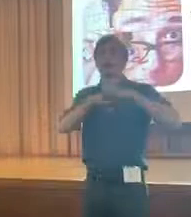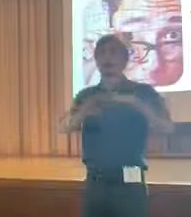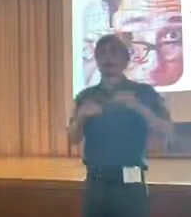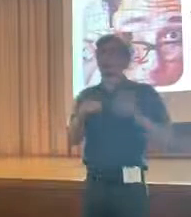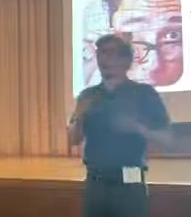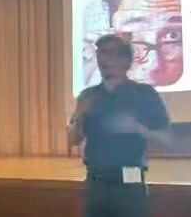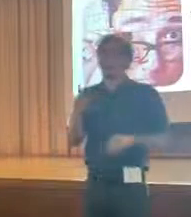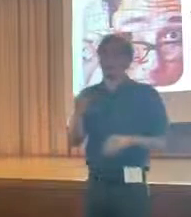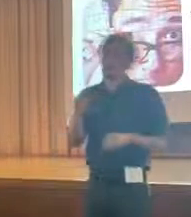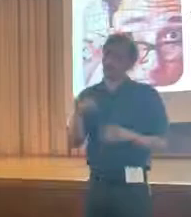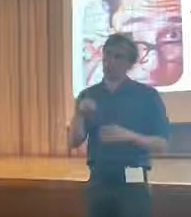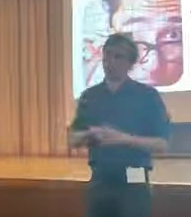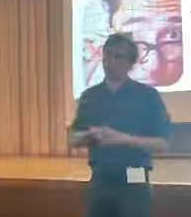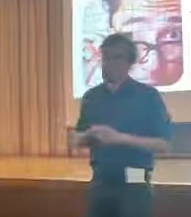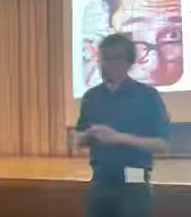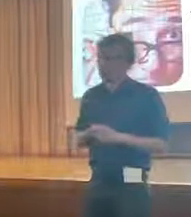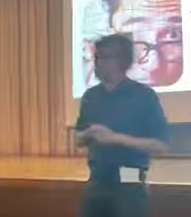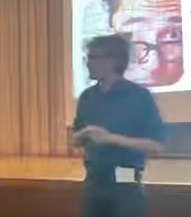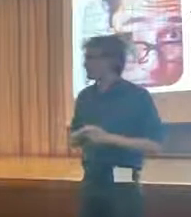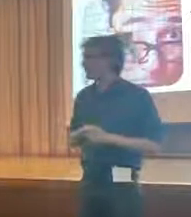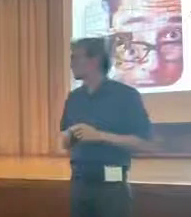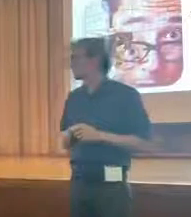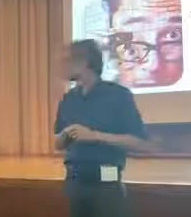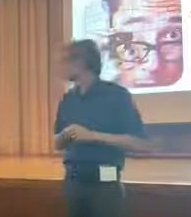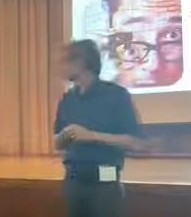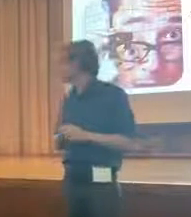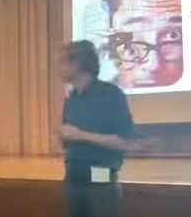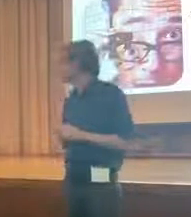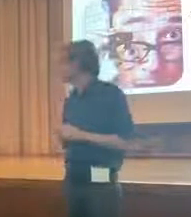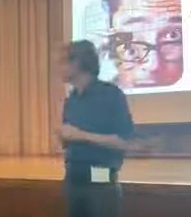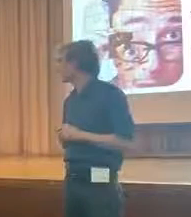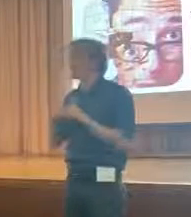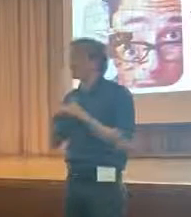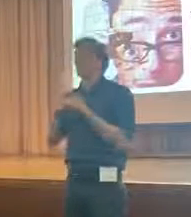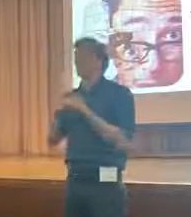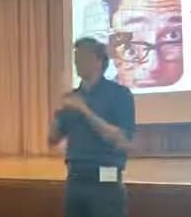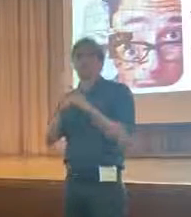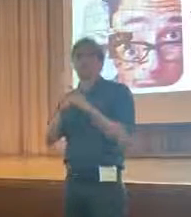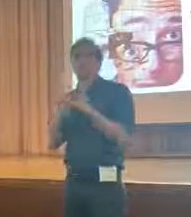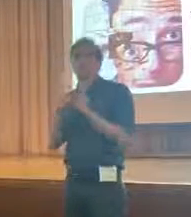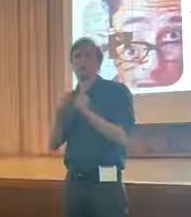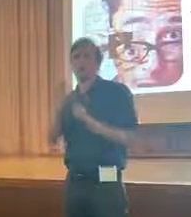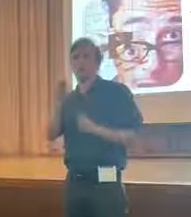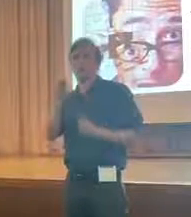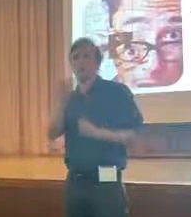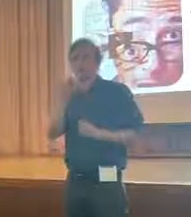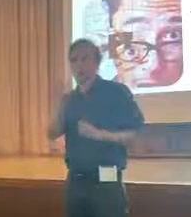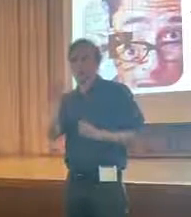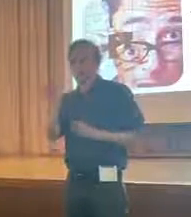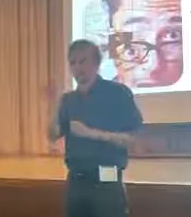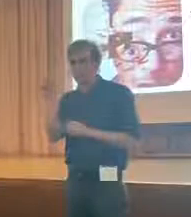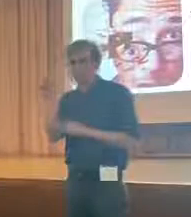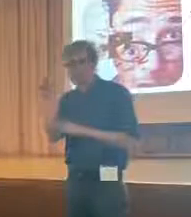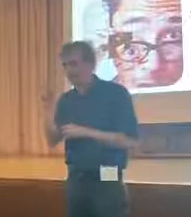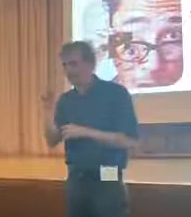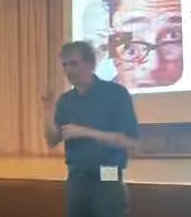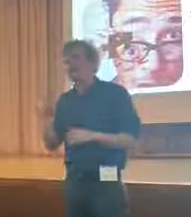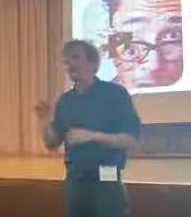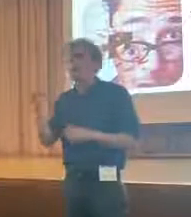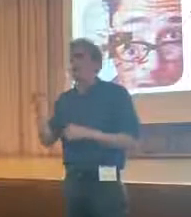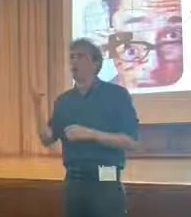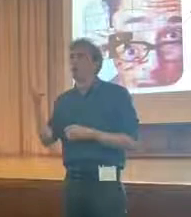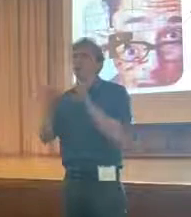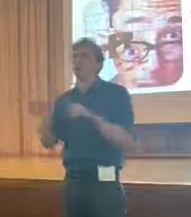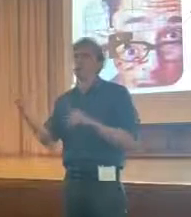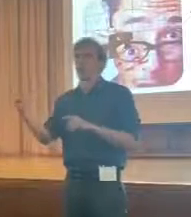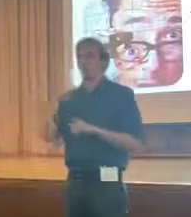MnDOT, we were about to release the complete streets legislative study. An engineer came up to my desk and